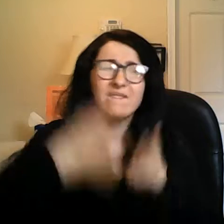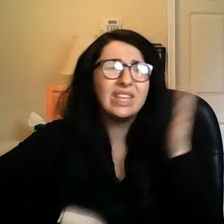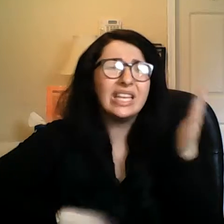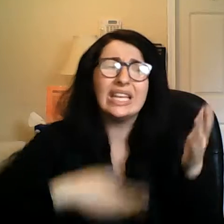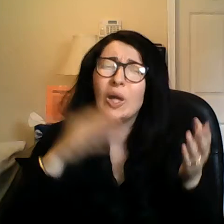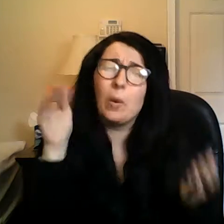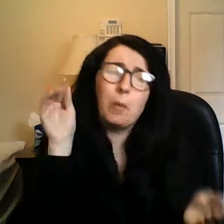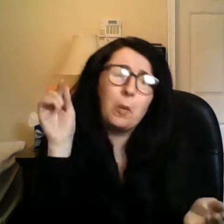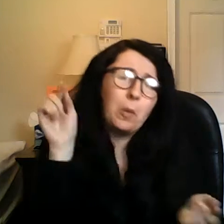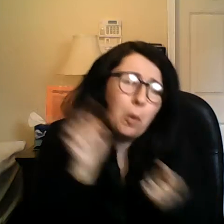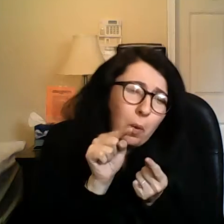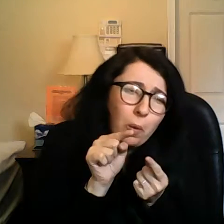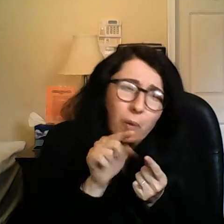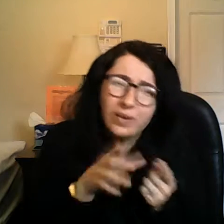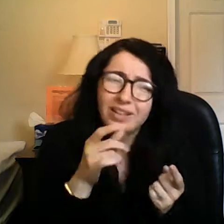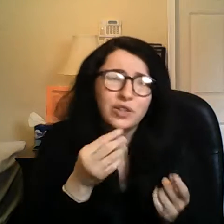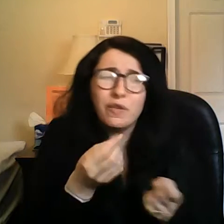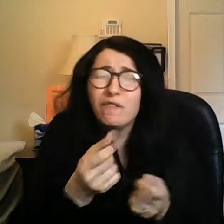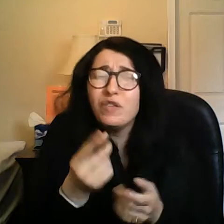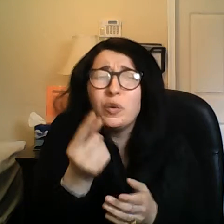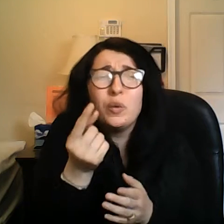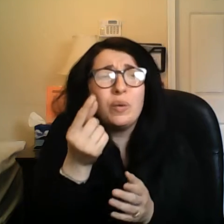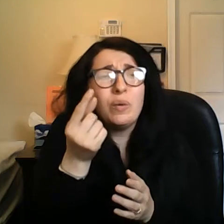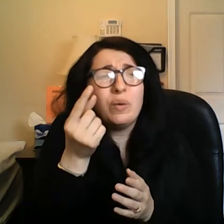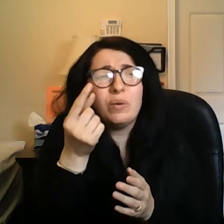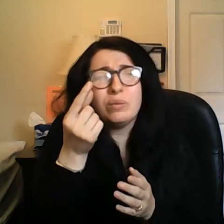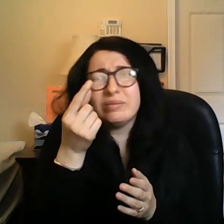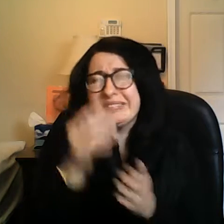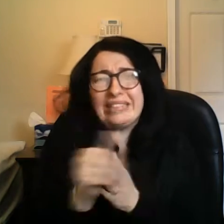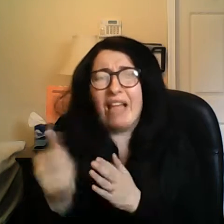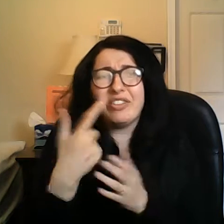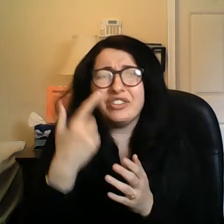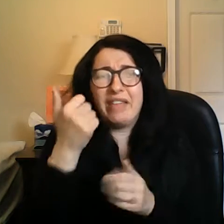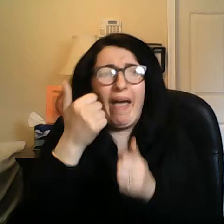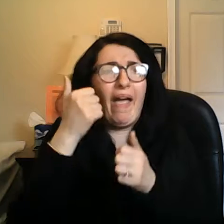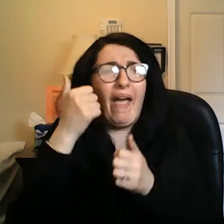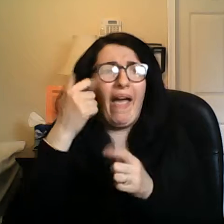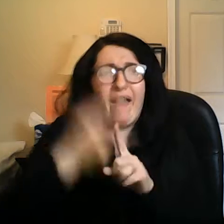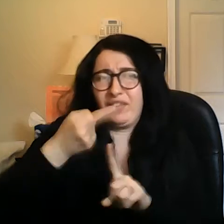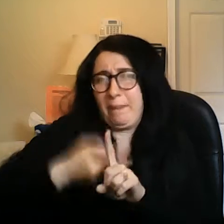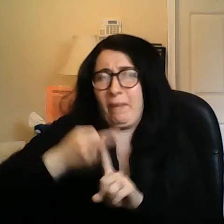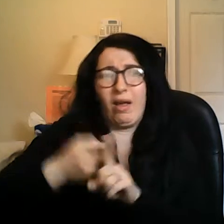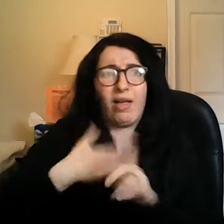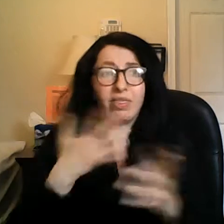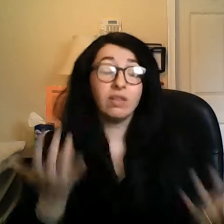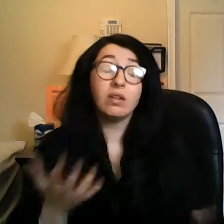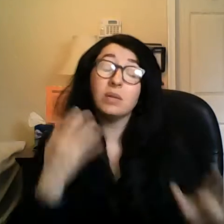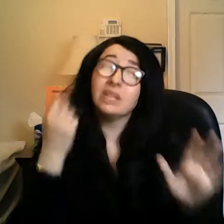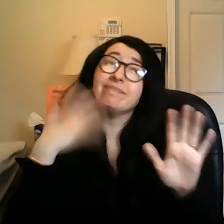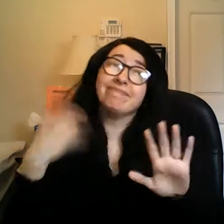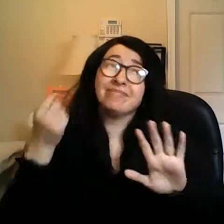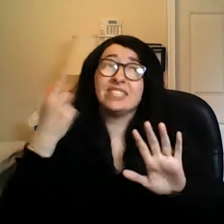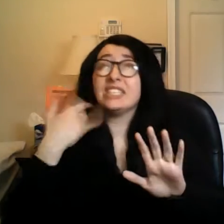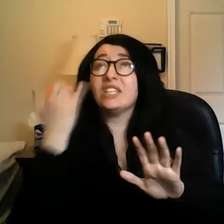month. And if you don't want to just, commit yourself or limit yourself to just following one or a handful of